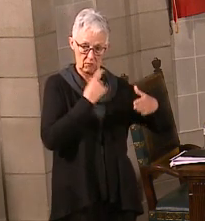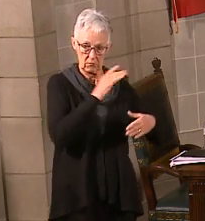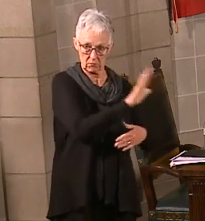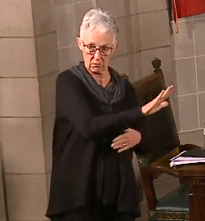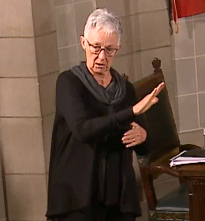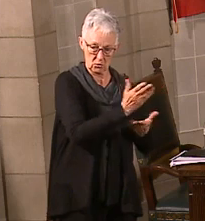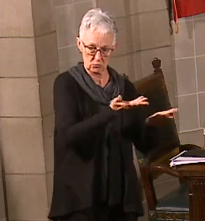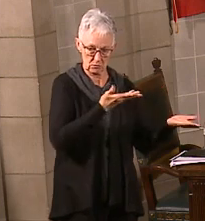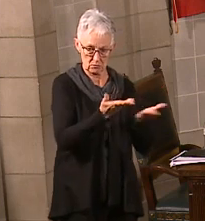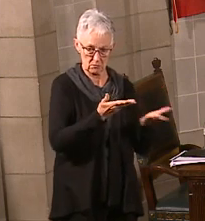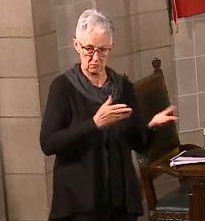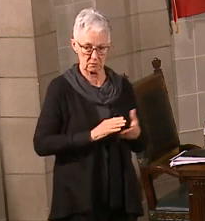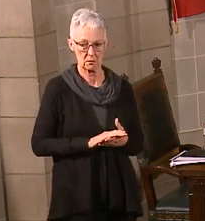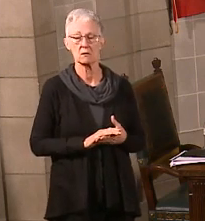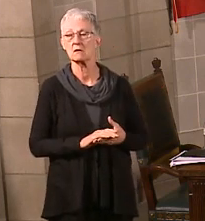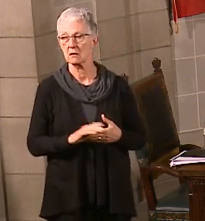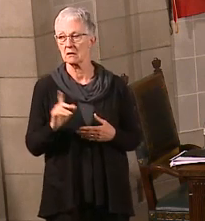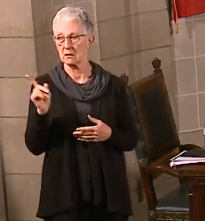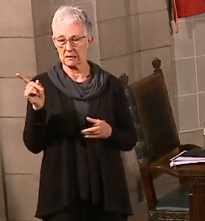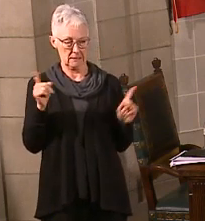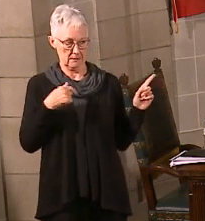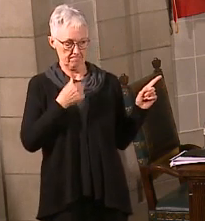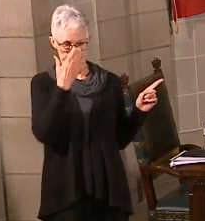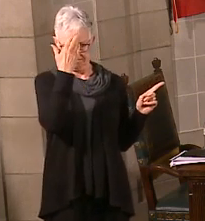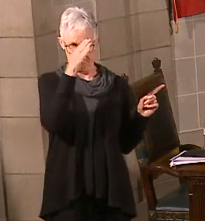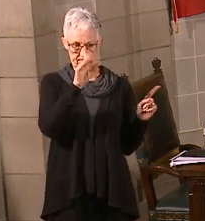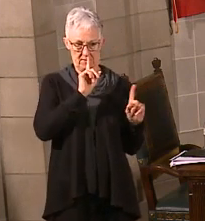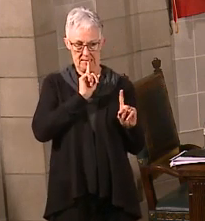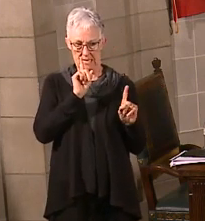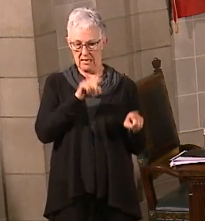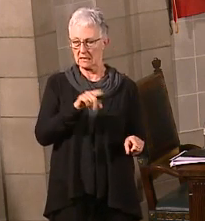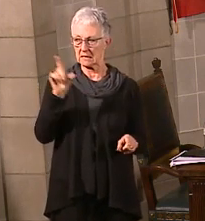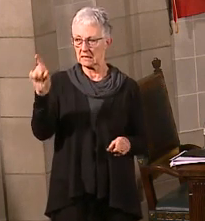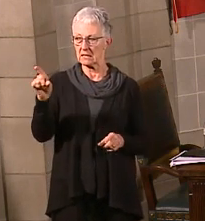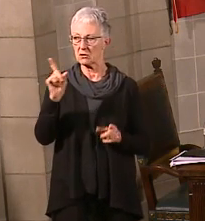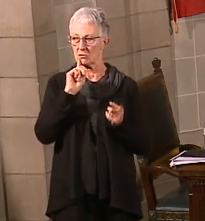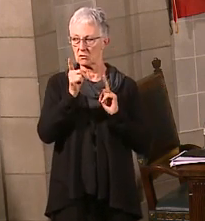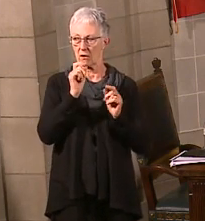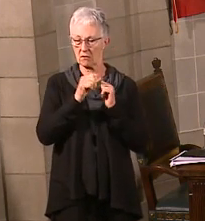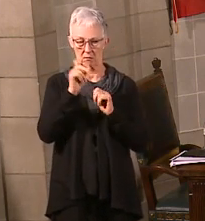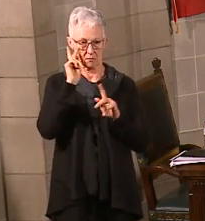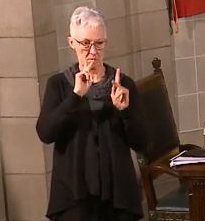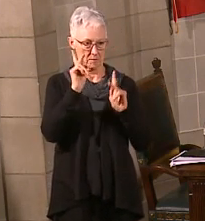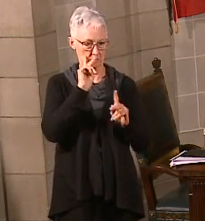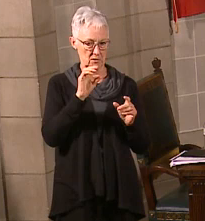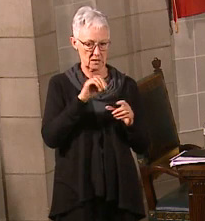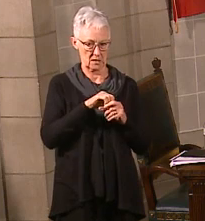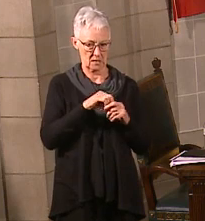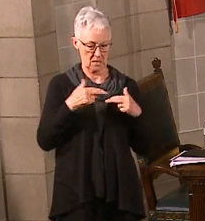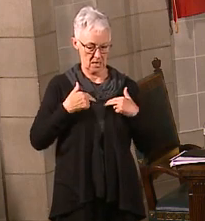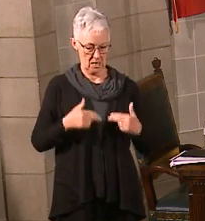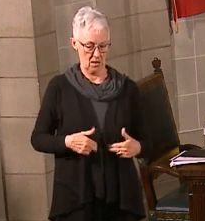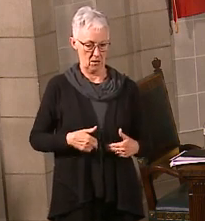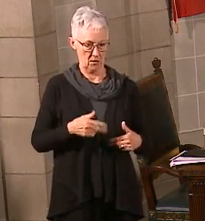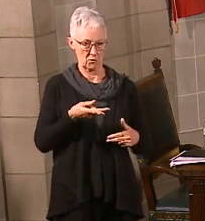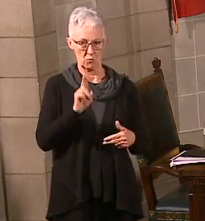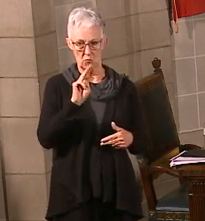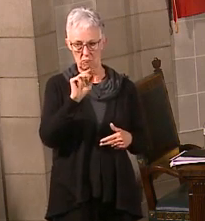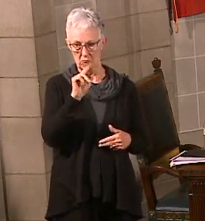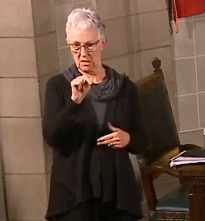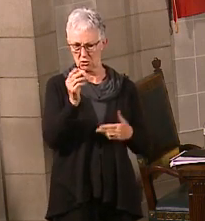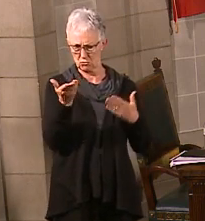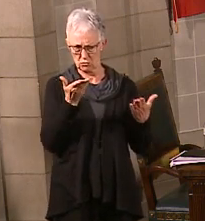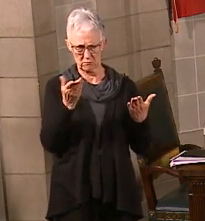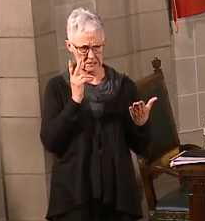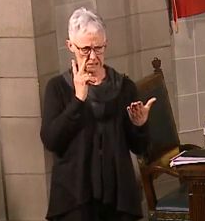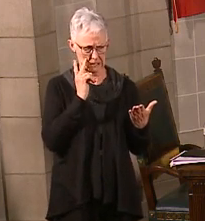Madison after we've had a chance to talk with the folks in the Department of Health and Human Services to see what the program is now, if they've made administrative